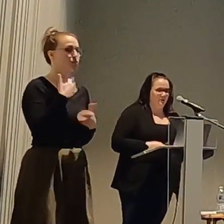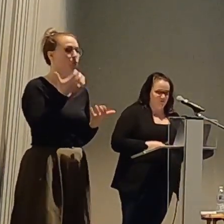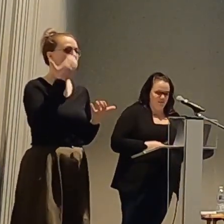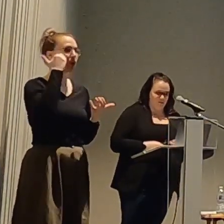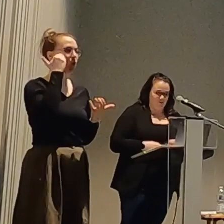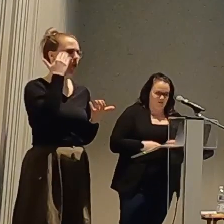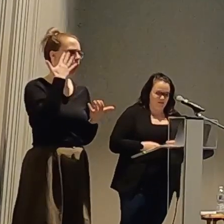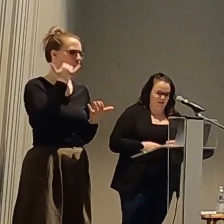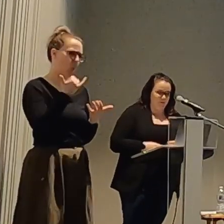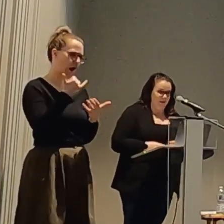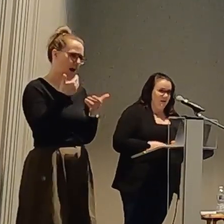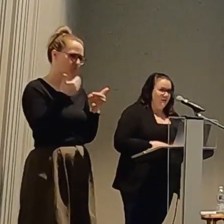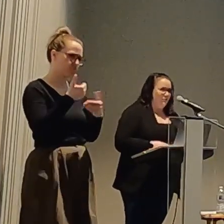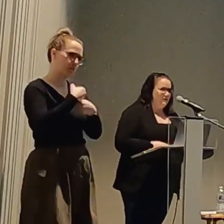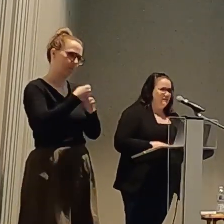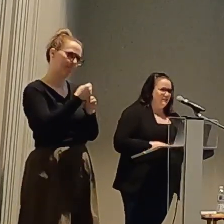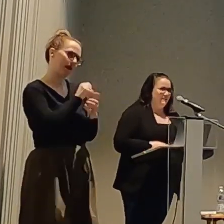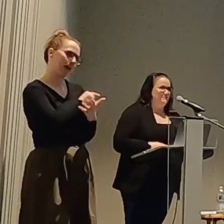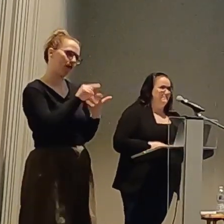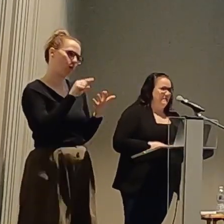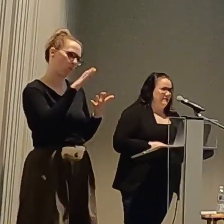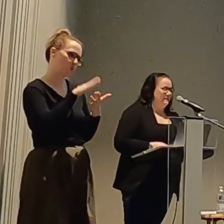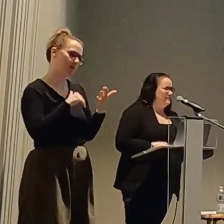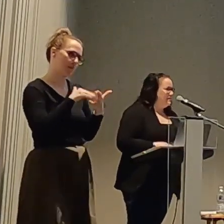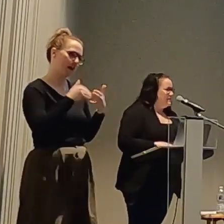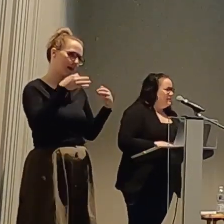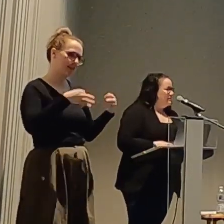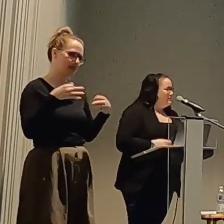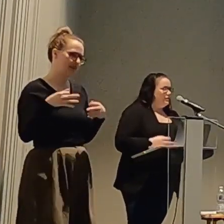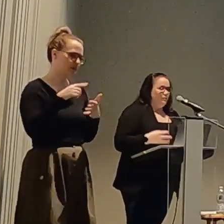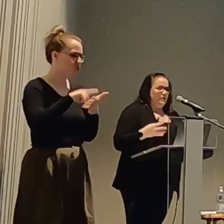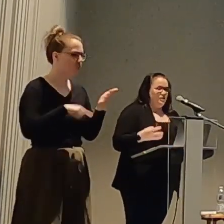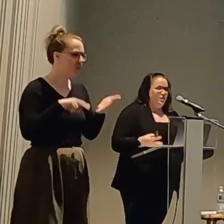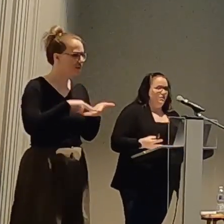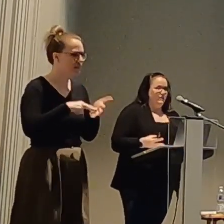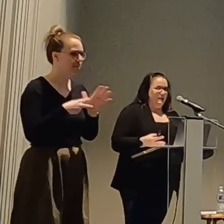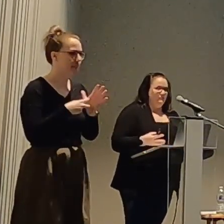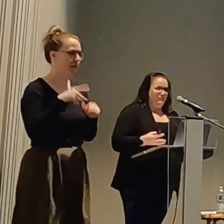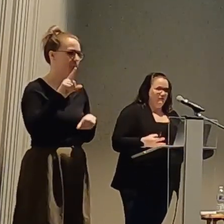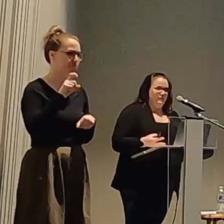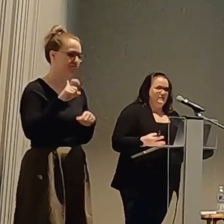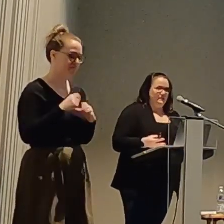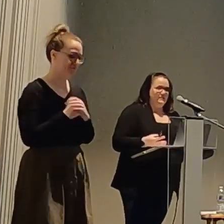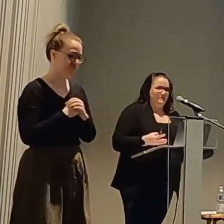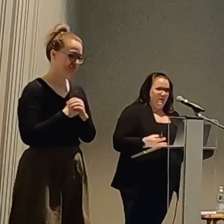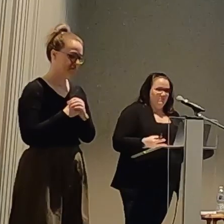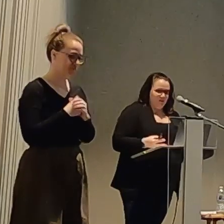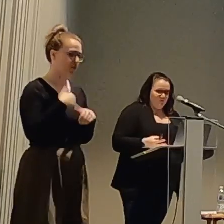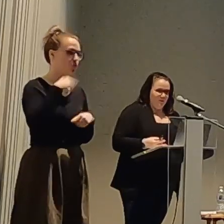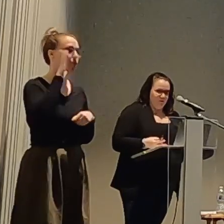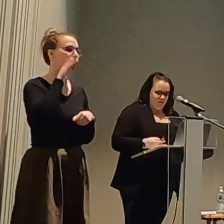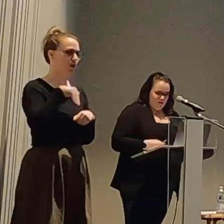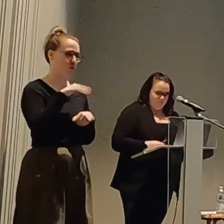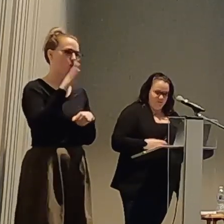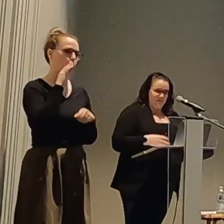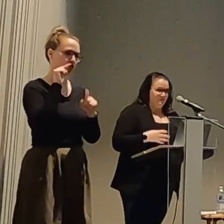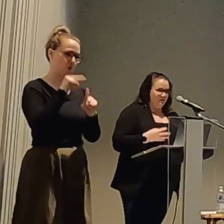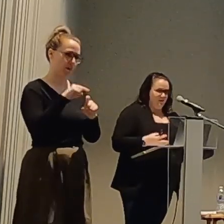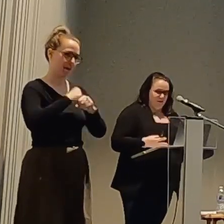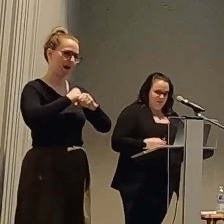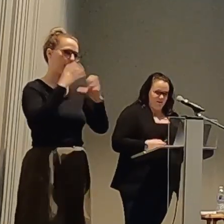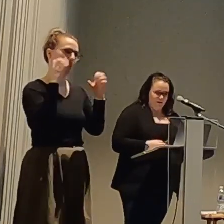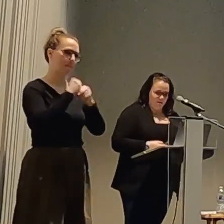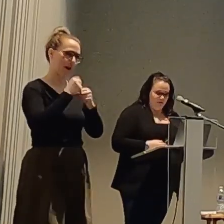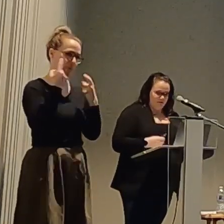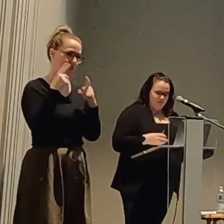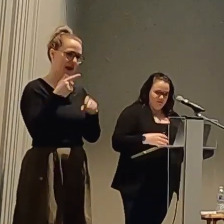did he make those decisions that he made? What does it mean? So we know it references the bombing of Guernica. That's a